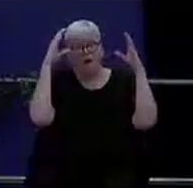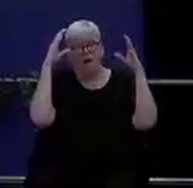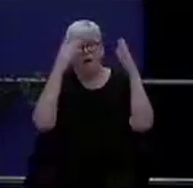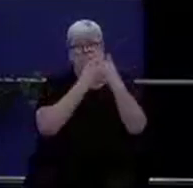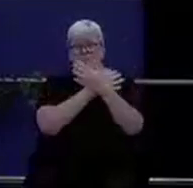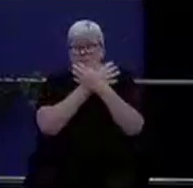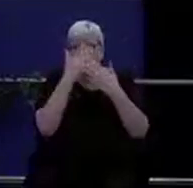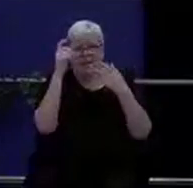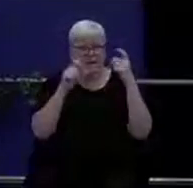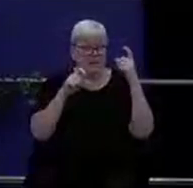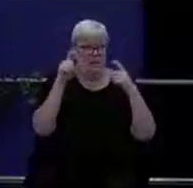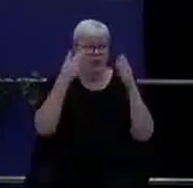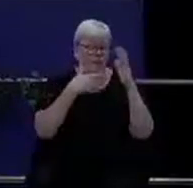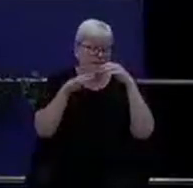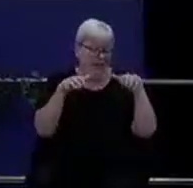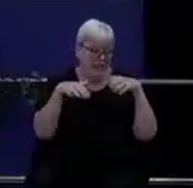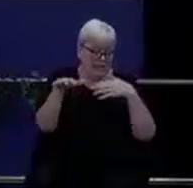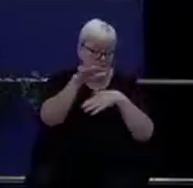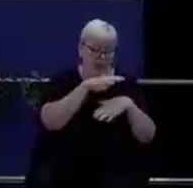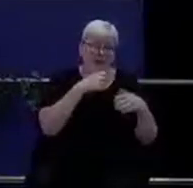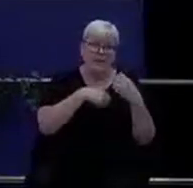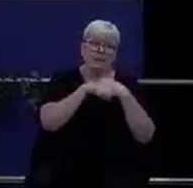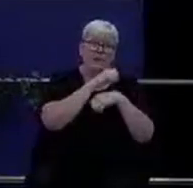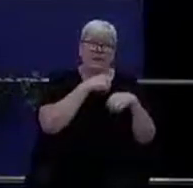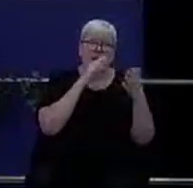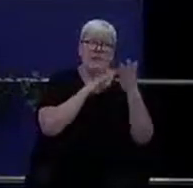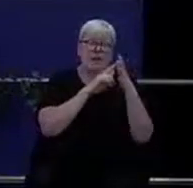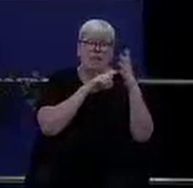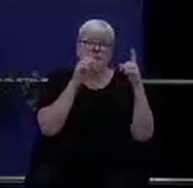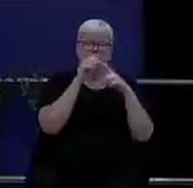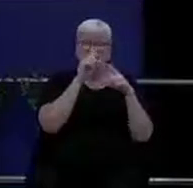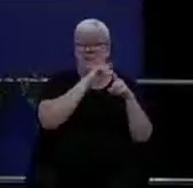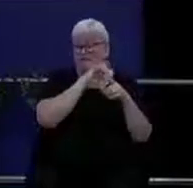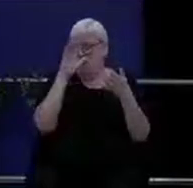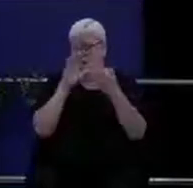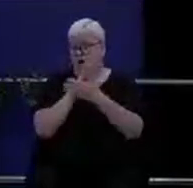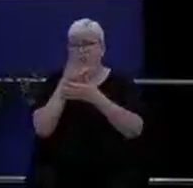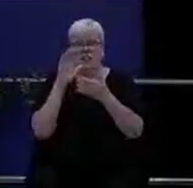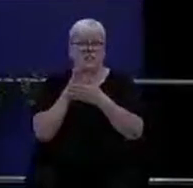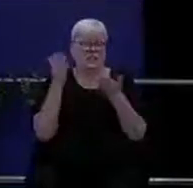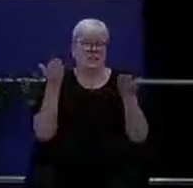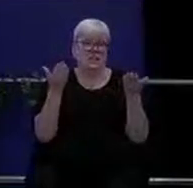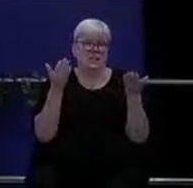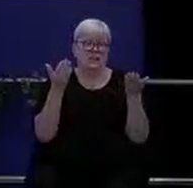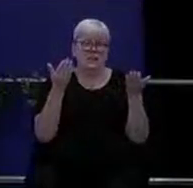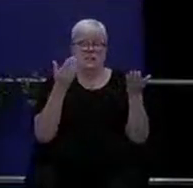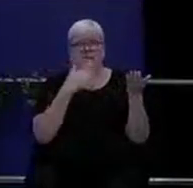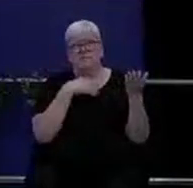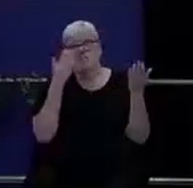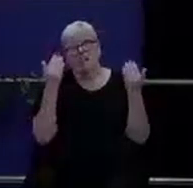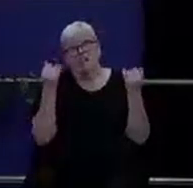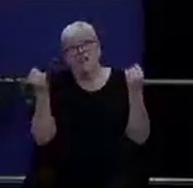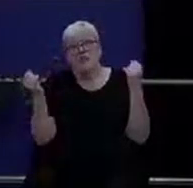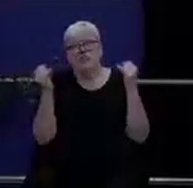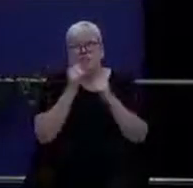it suddenly became a place on the map for maybe the wrong reasons, because of the financial crisis and then